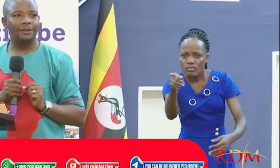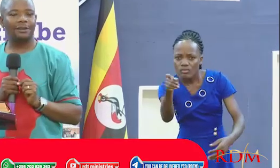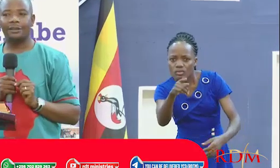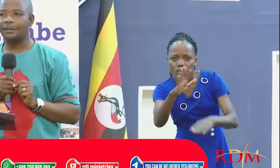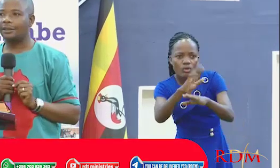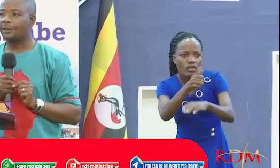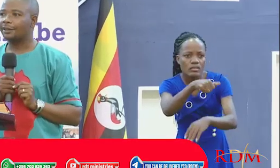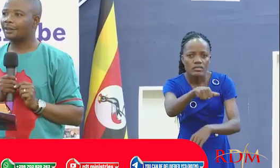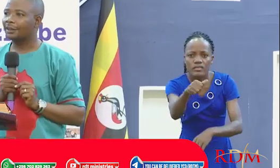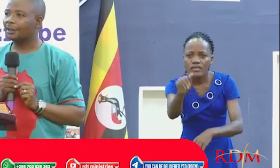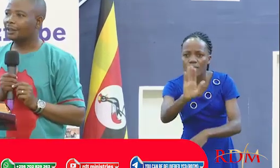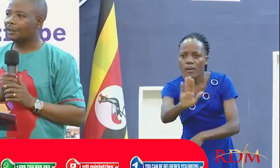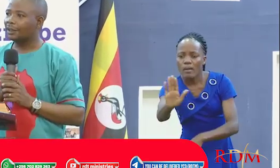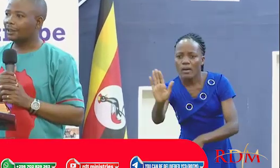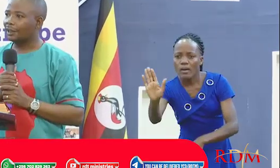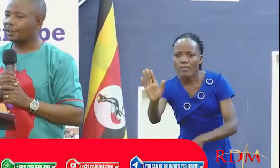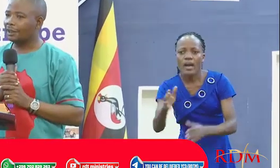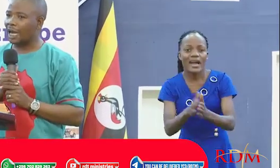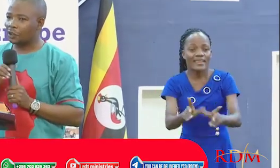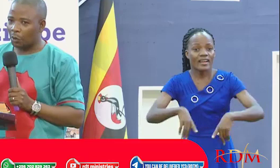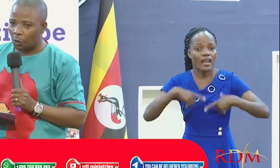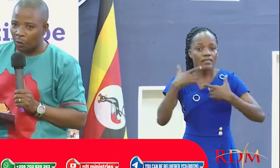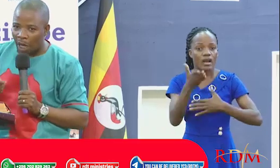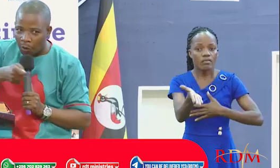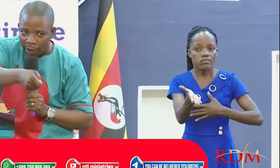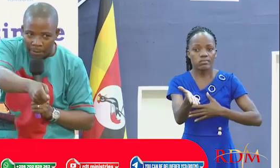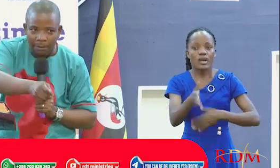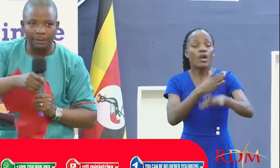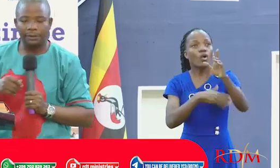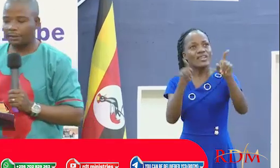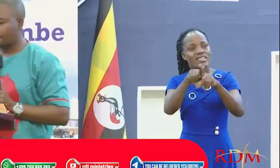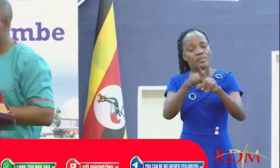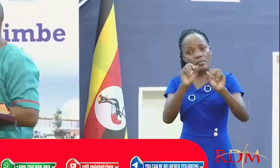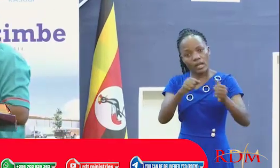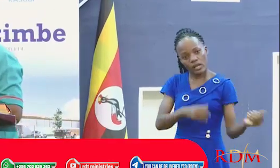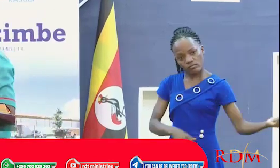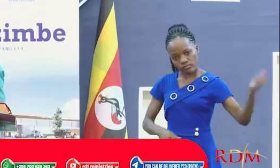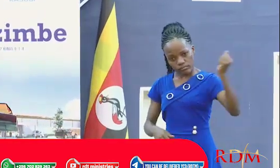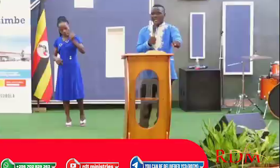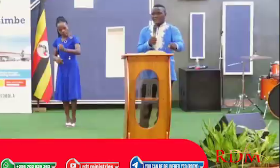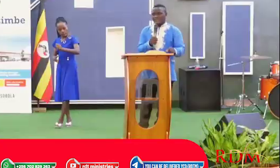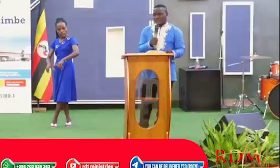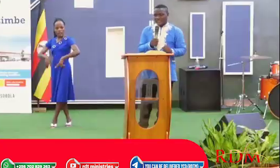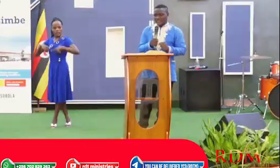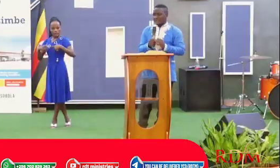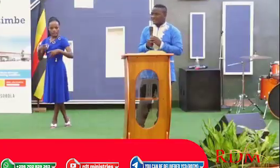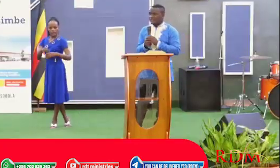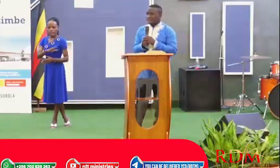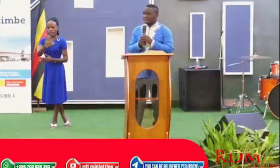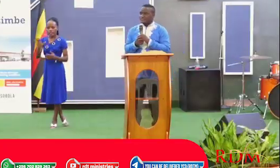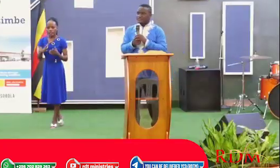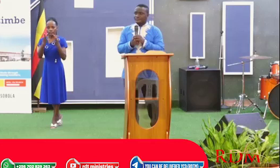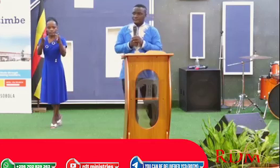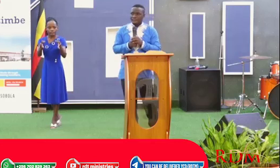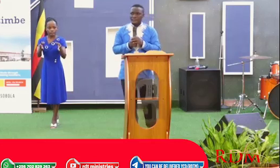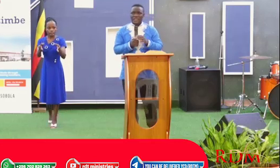In whatever you call yours and life dwells within it. Asobola okomya obulamu. Amen. He can restore life into it. Wabere